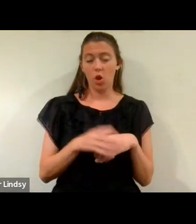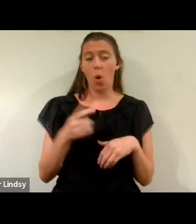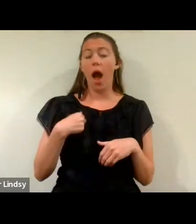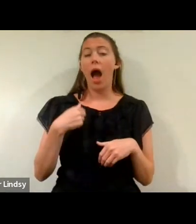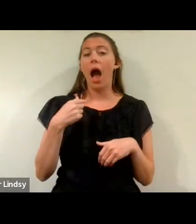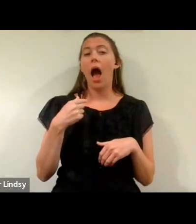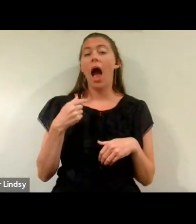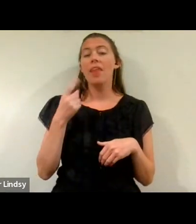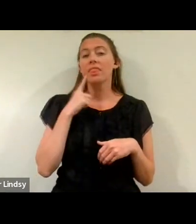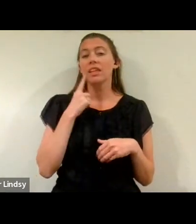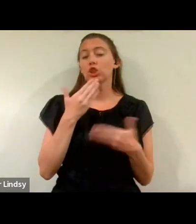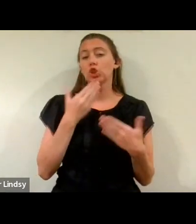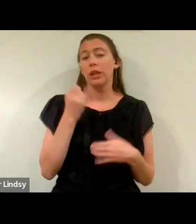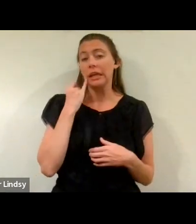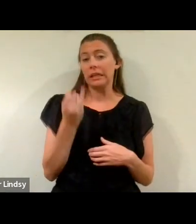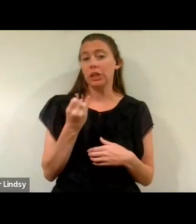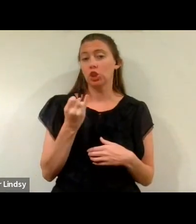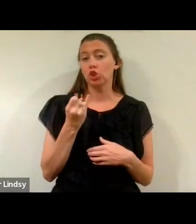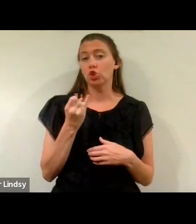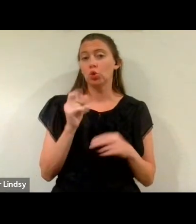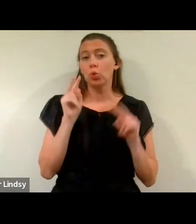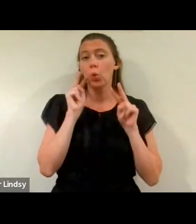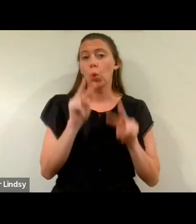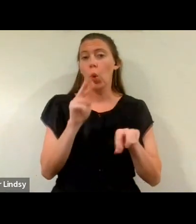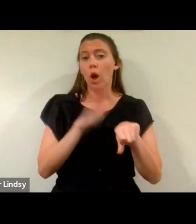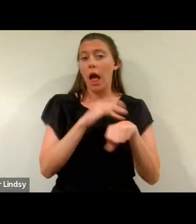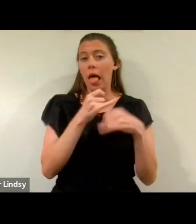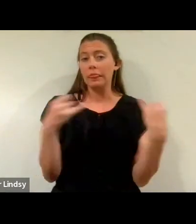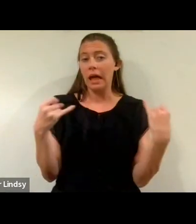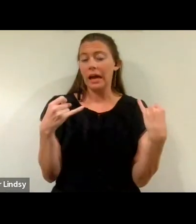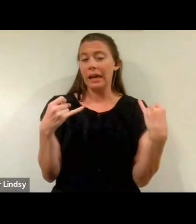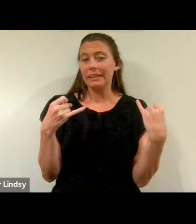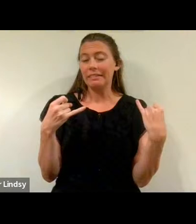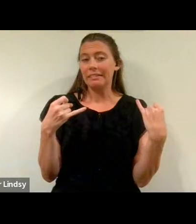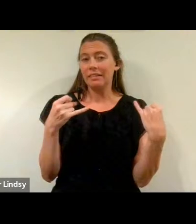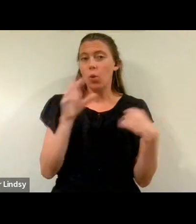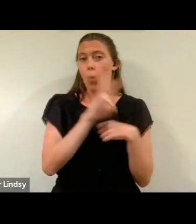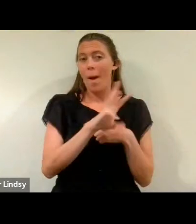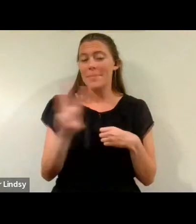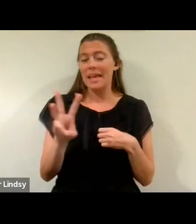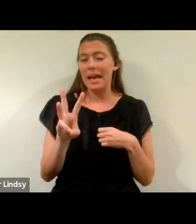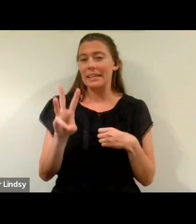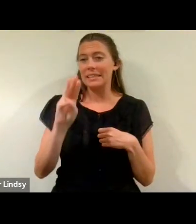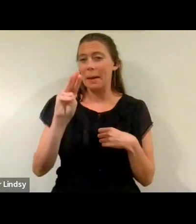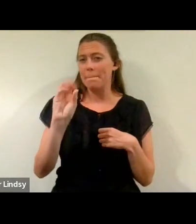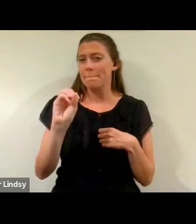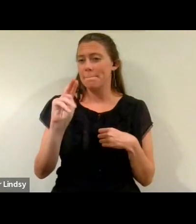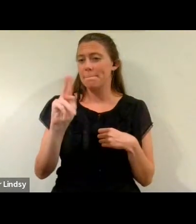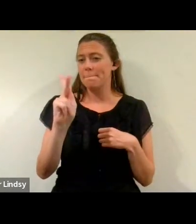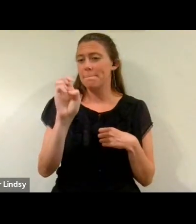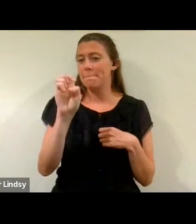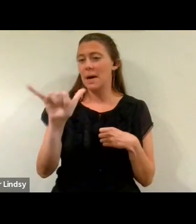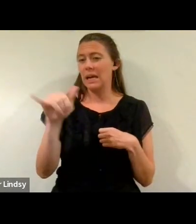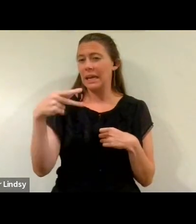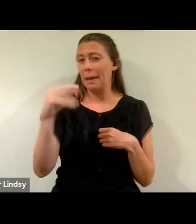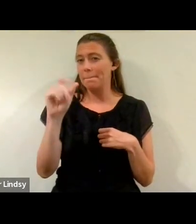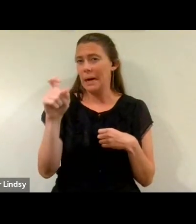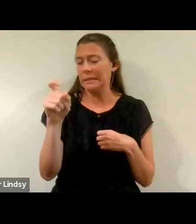website, Monkeypox. Someone can put it on the chat for me. Thank you. I haven't memorized it yet. I probably